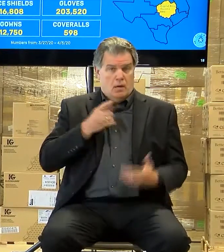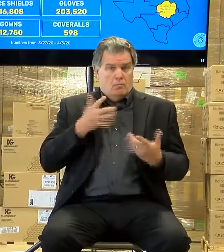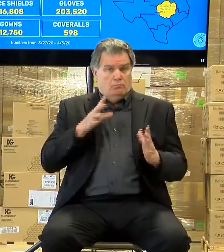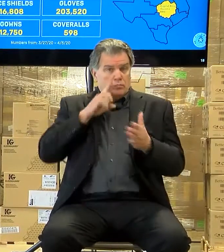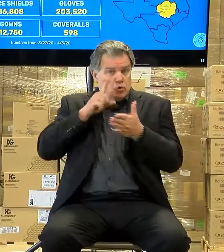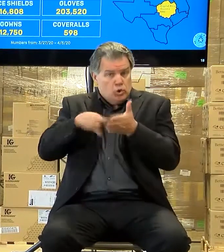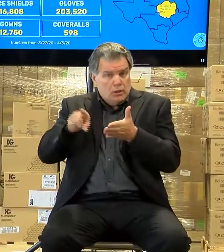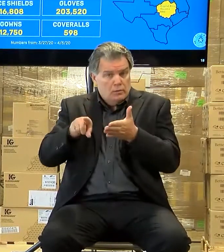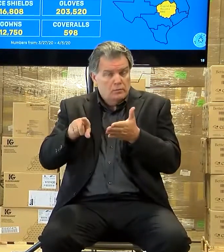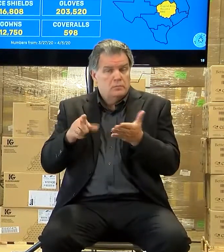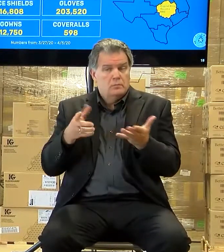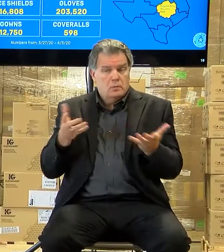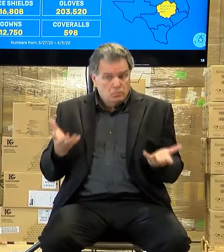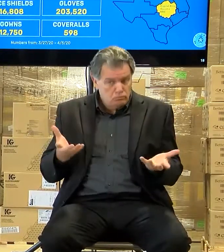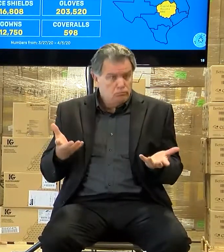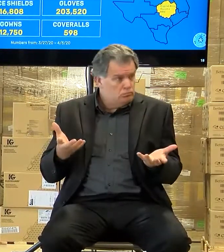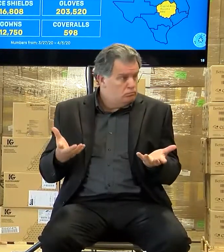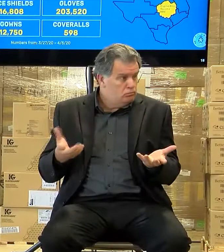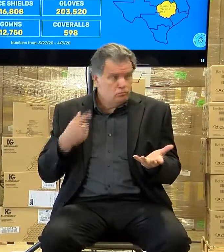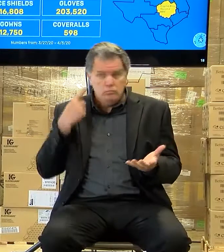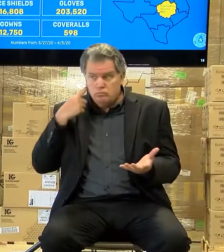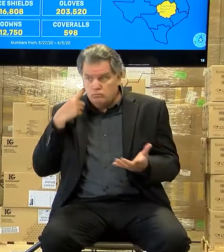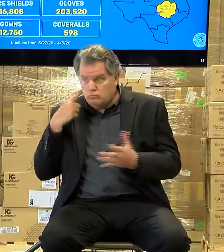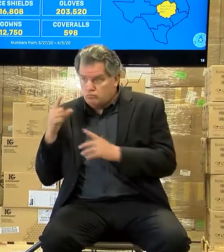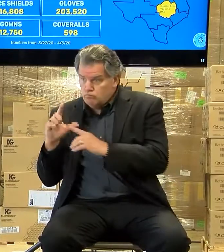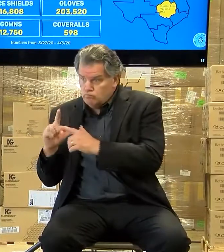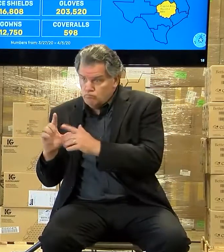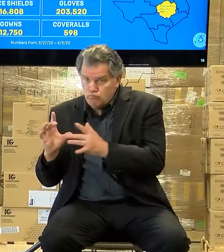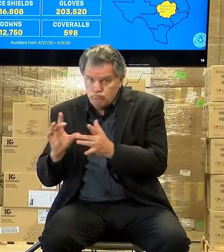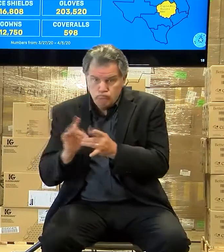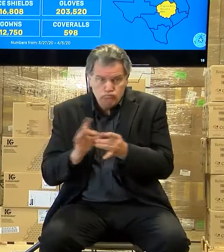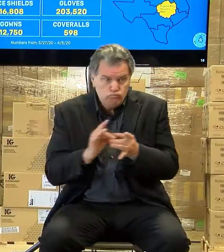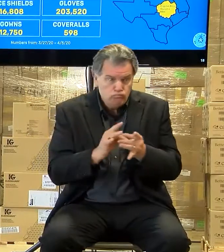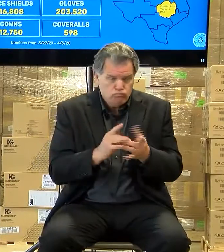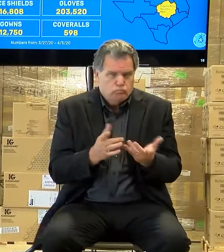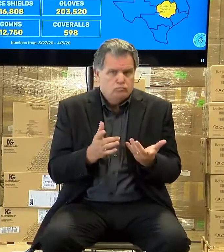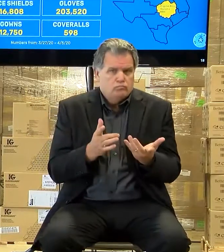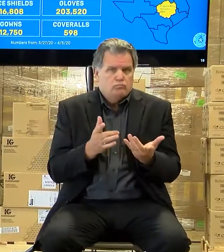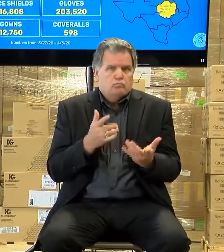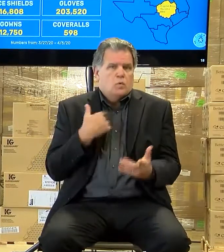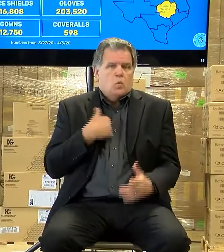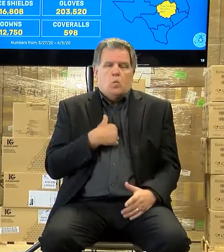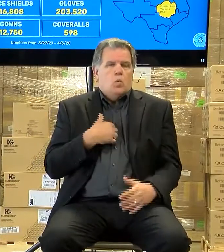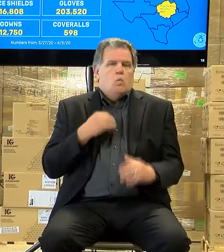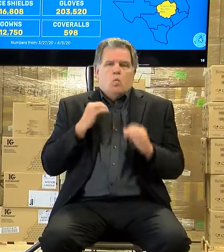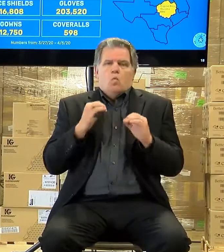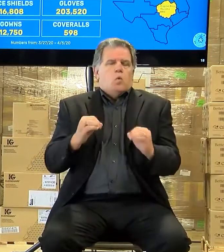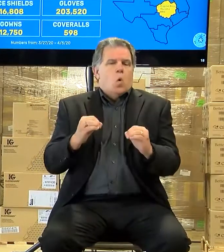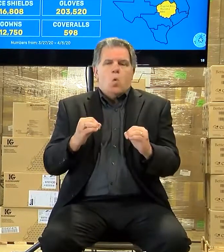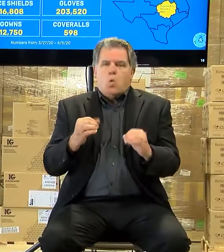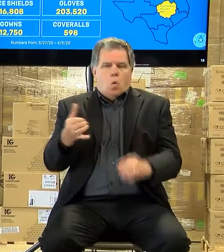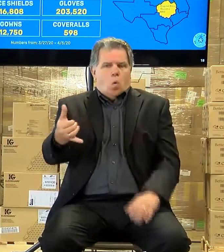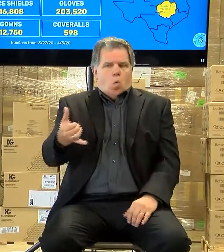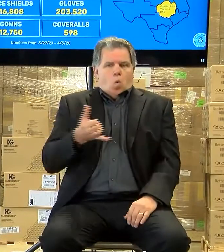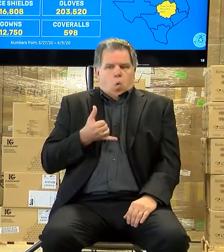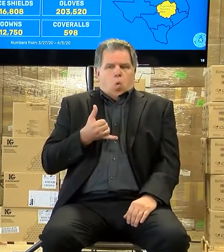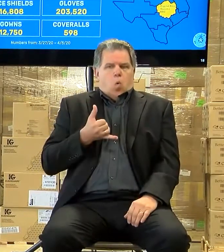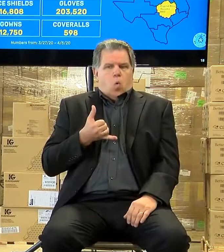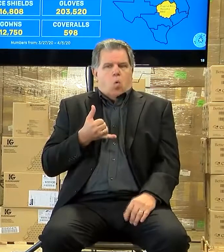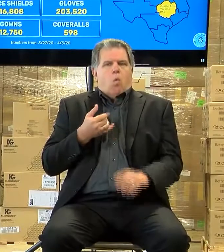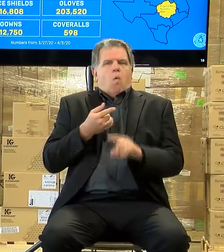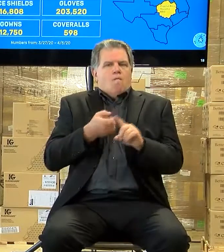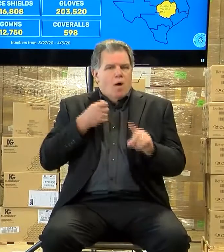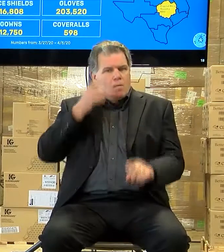and according to my office, we've had 0 inquiries or phone calls from